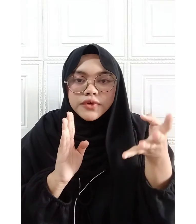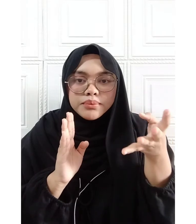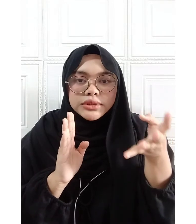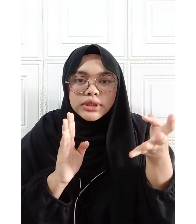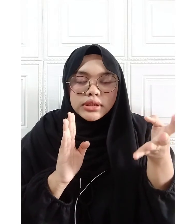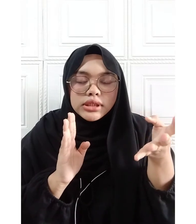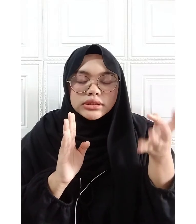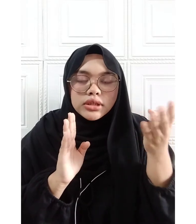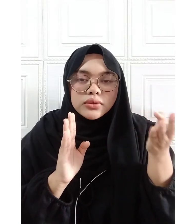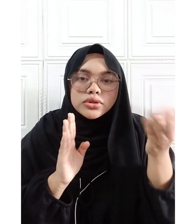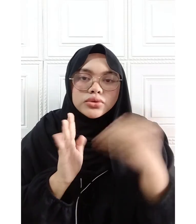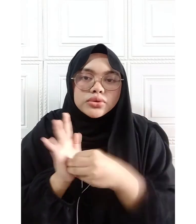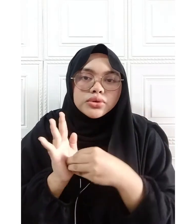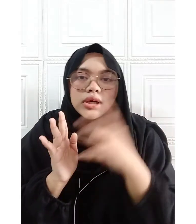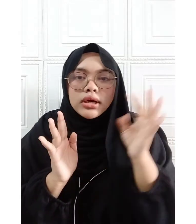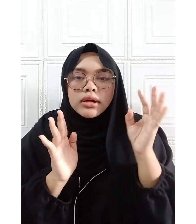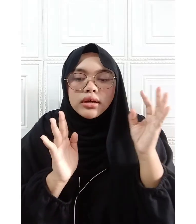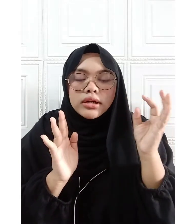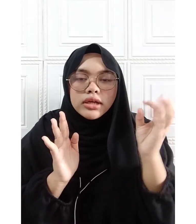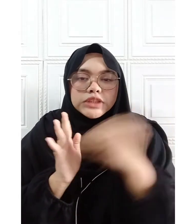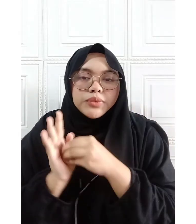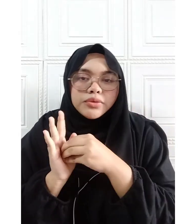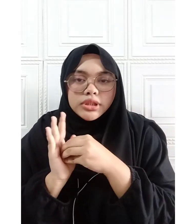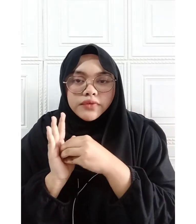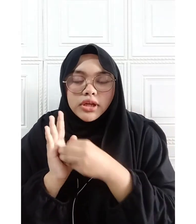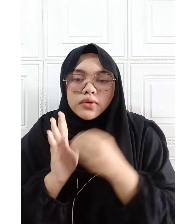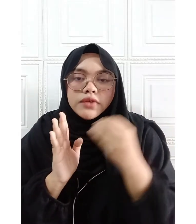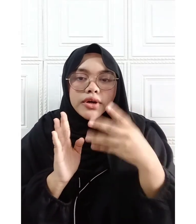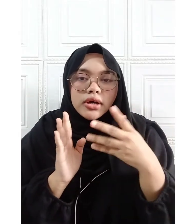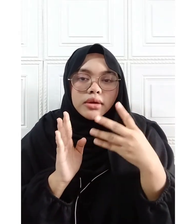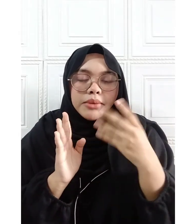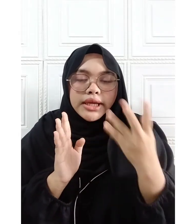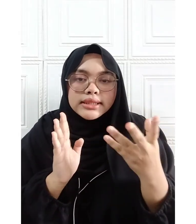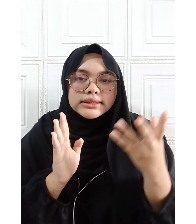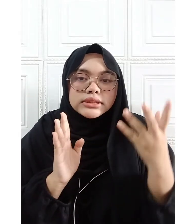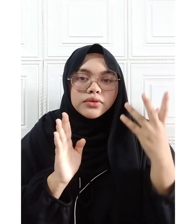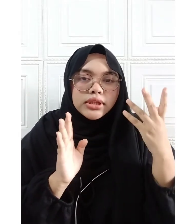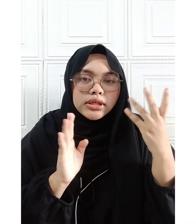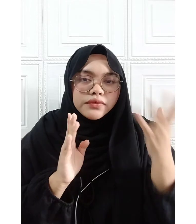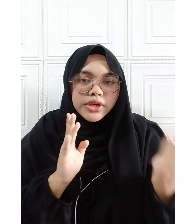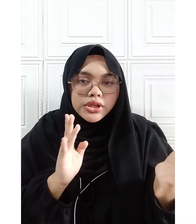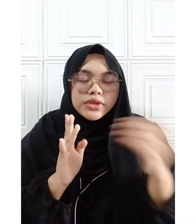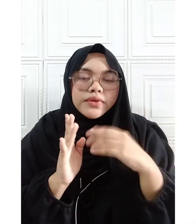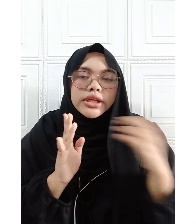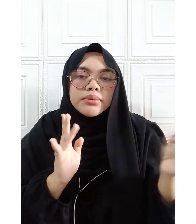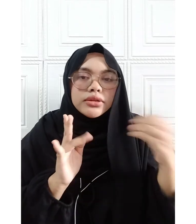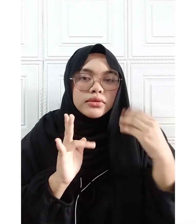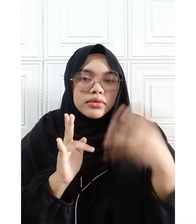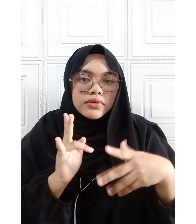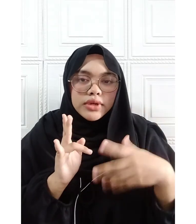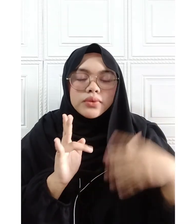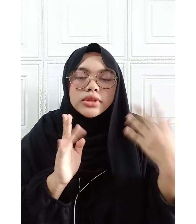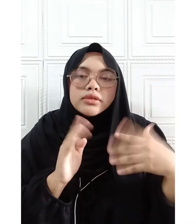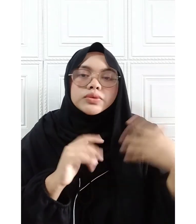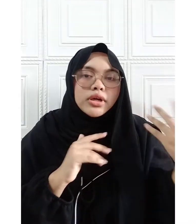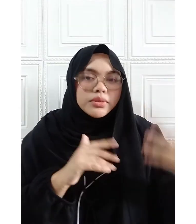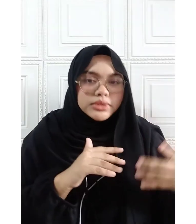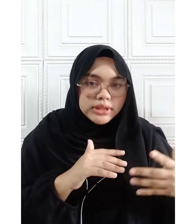different percentage equal to experimental value minus theoretical value divided by theoretical value times with 100%,